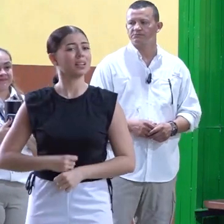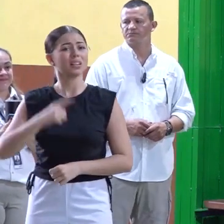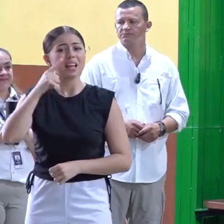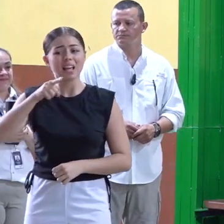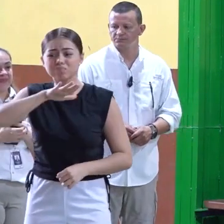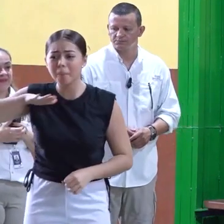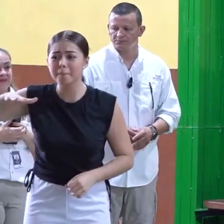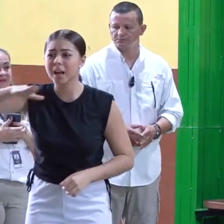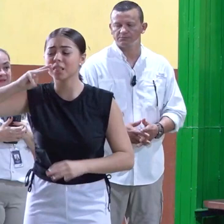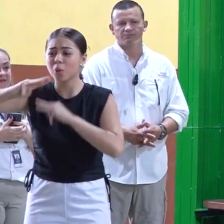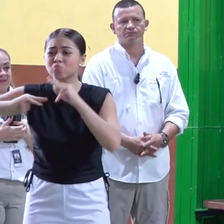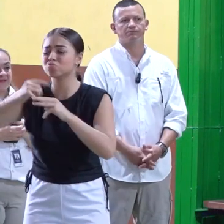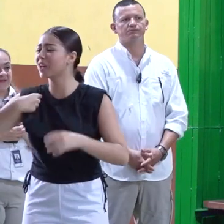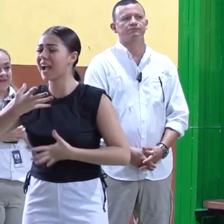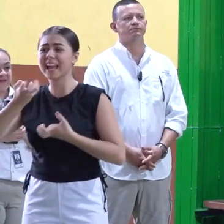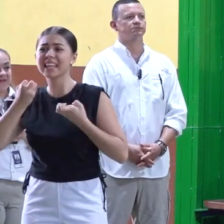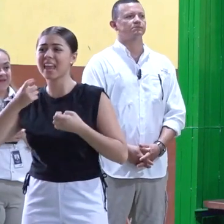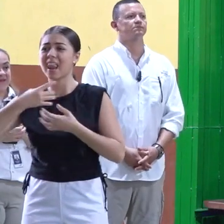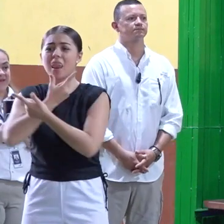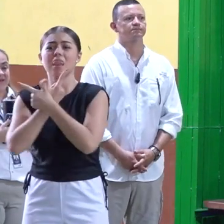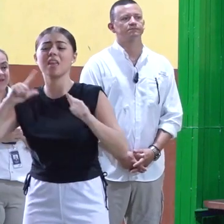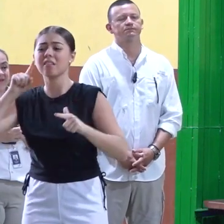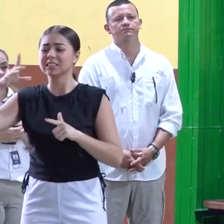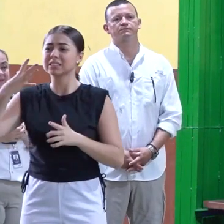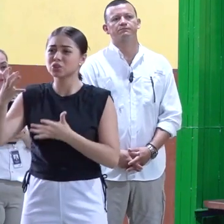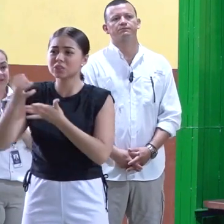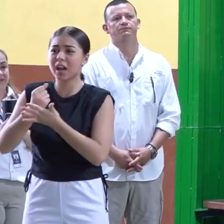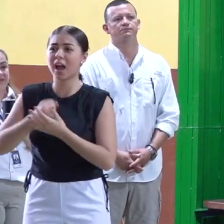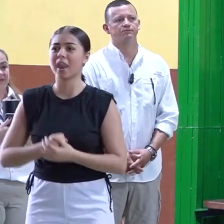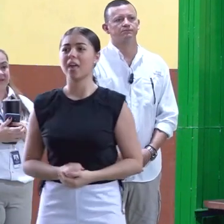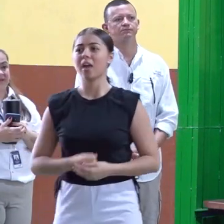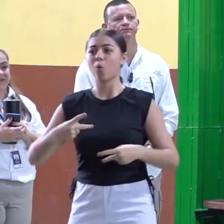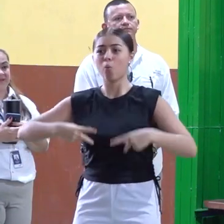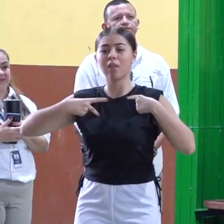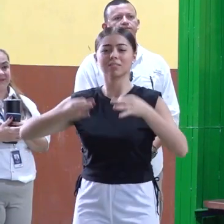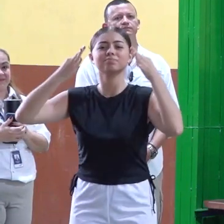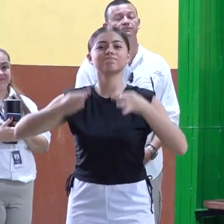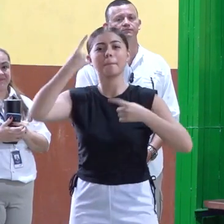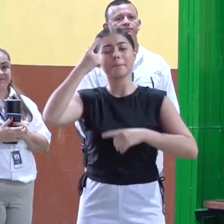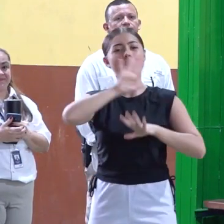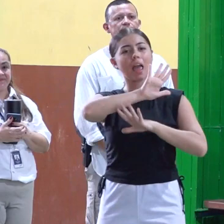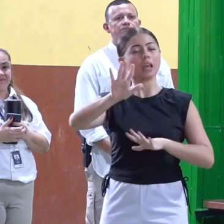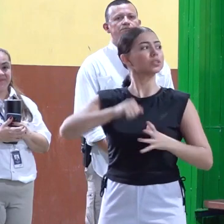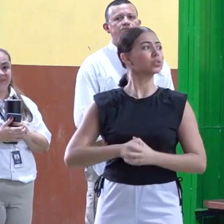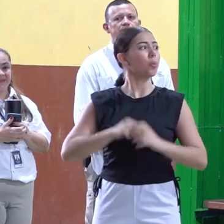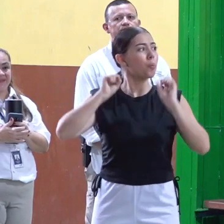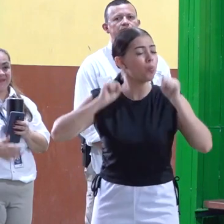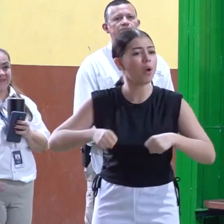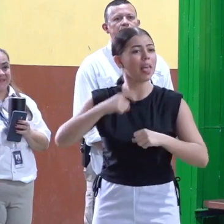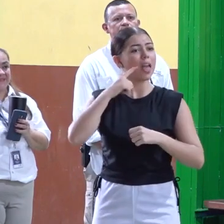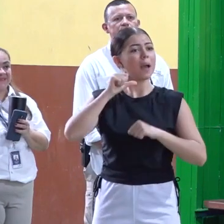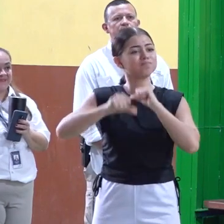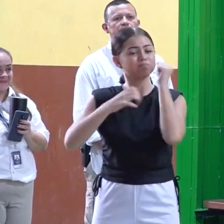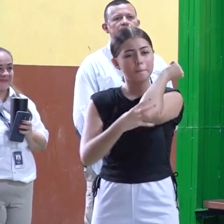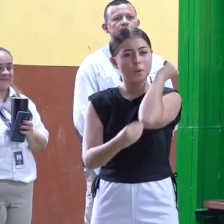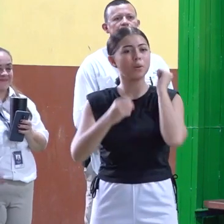parte del mundo que les dé su gana y ganarse una vida decente para ellos fuera de la